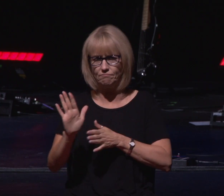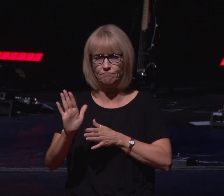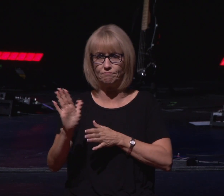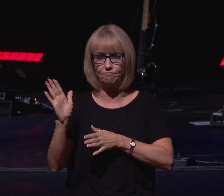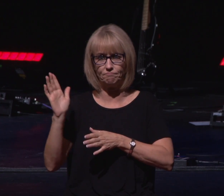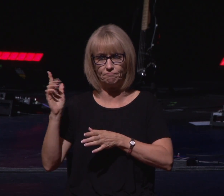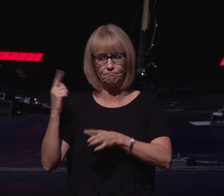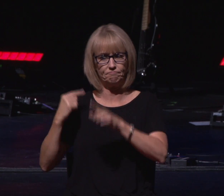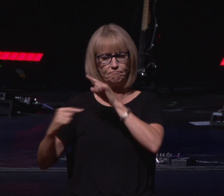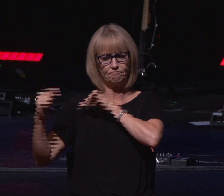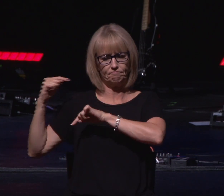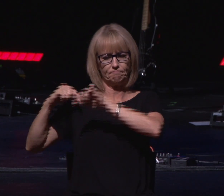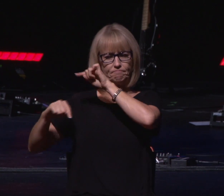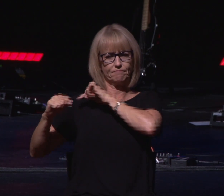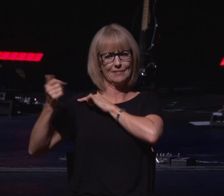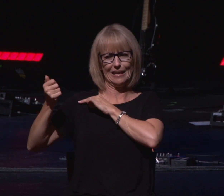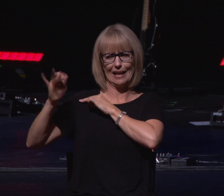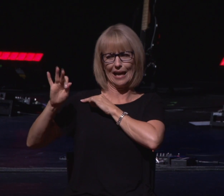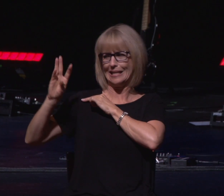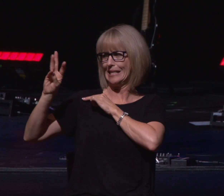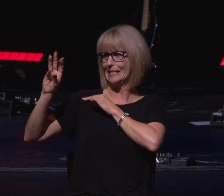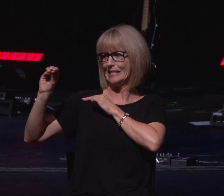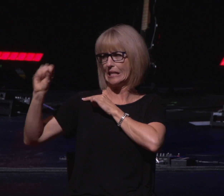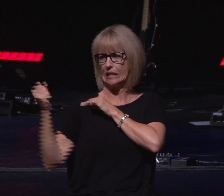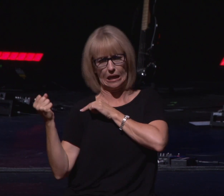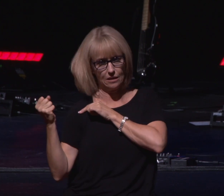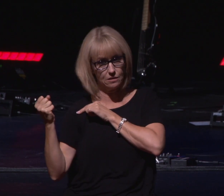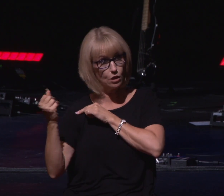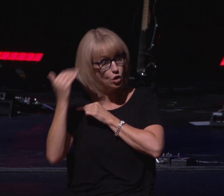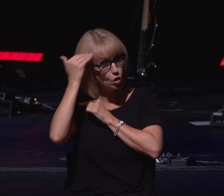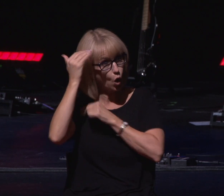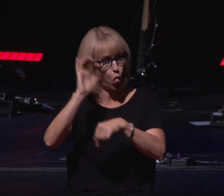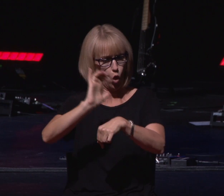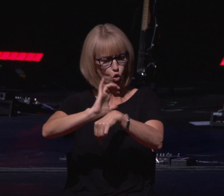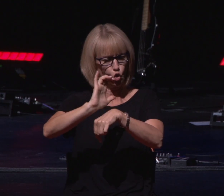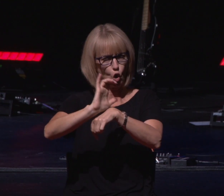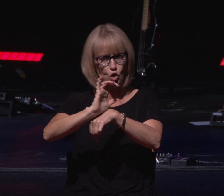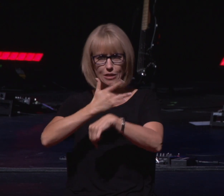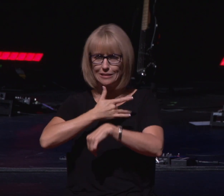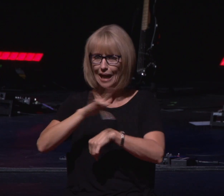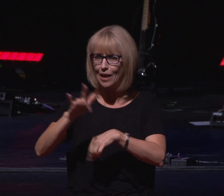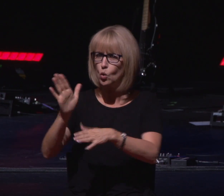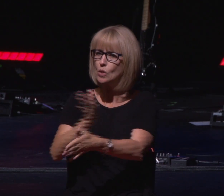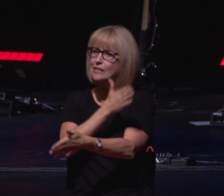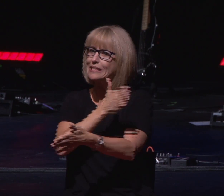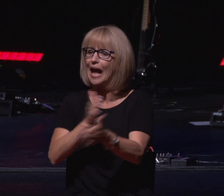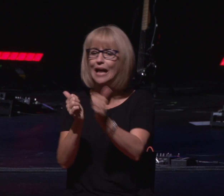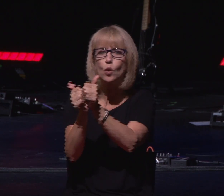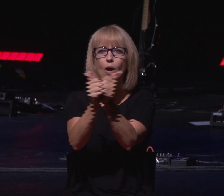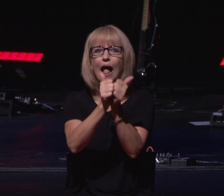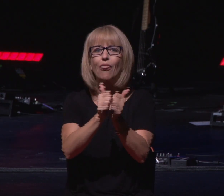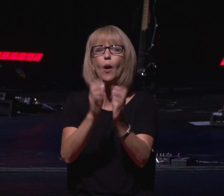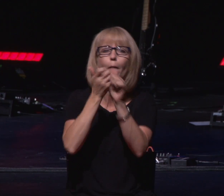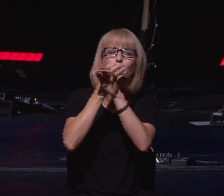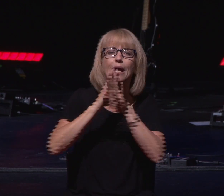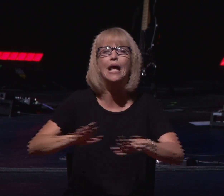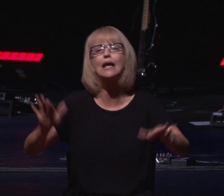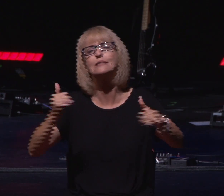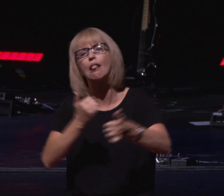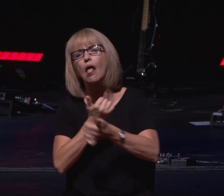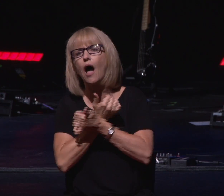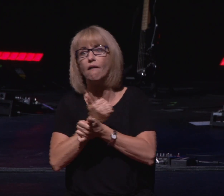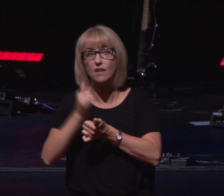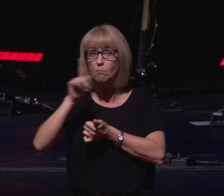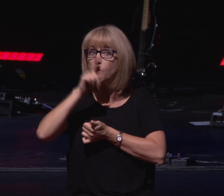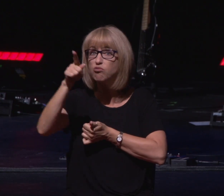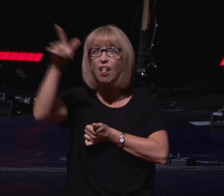history, back in the 60s. Churches were coming together and singing songs about peace and love, and outside its walls was incredible pain